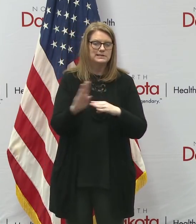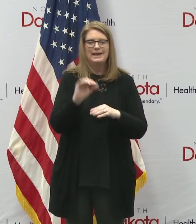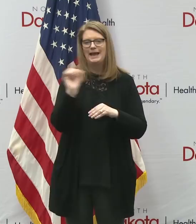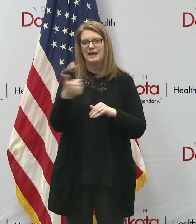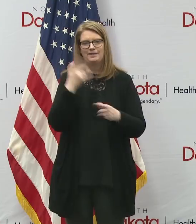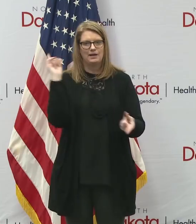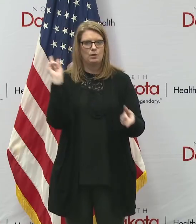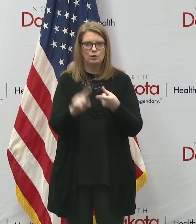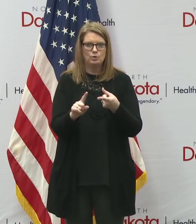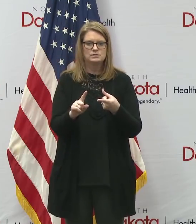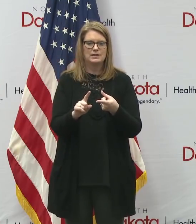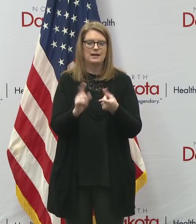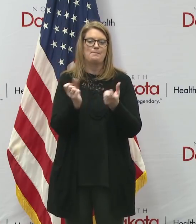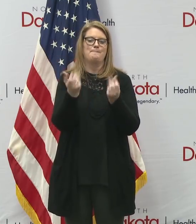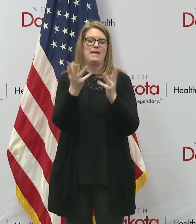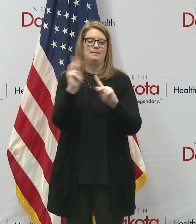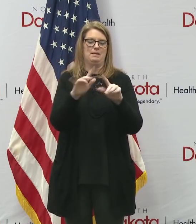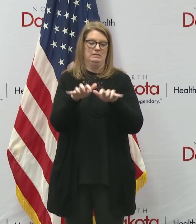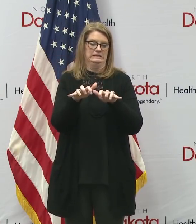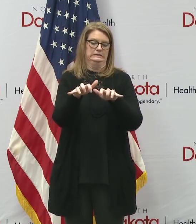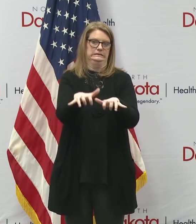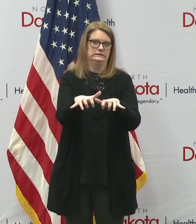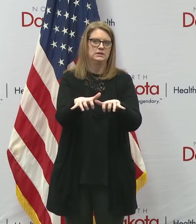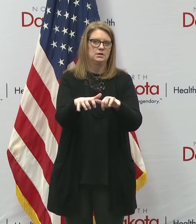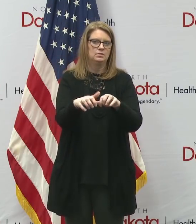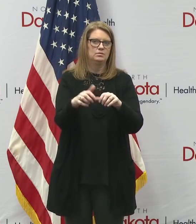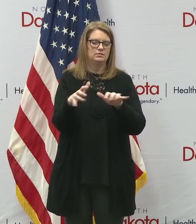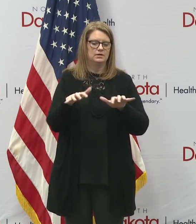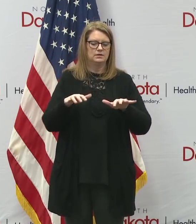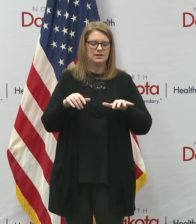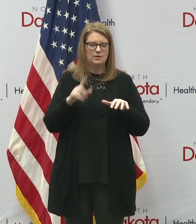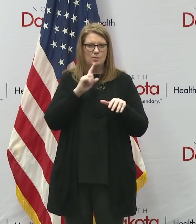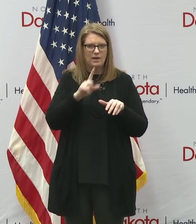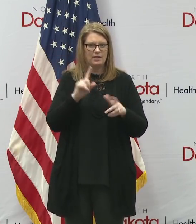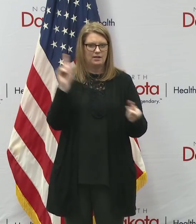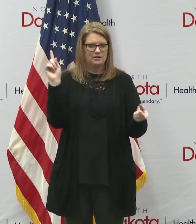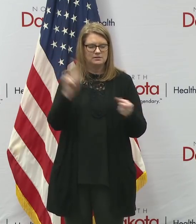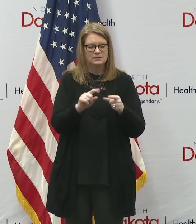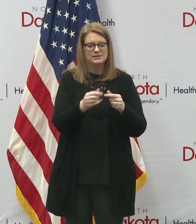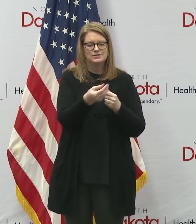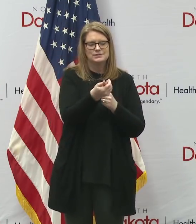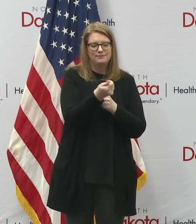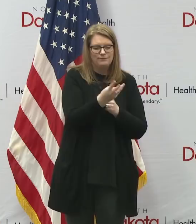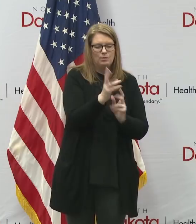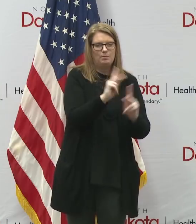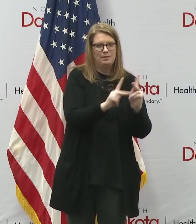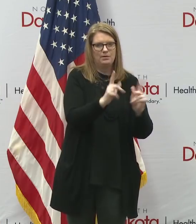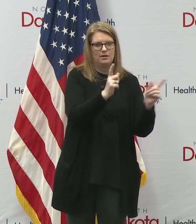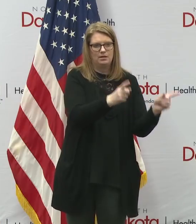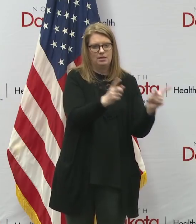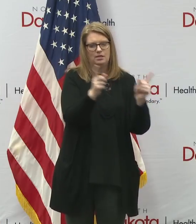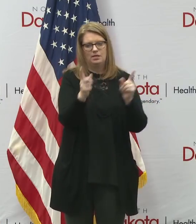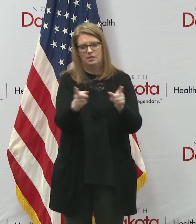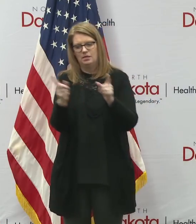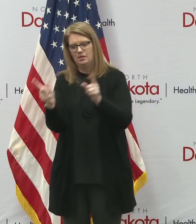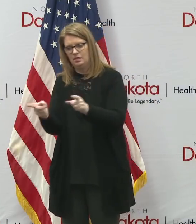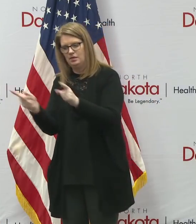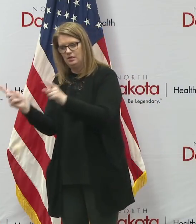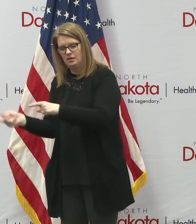reduce the density within that, and again, encourage all the innovation of the private sector to try to solve that. I see Mylynn is up